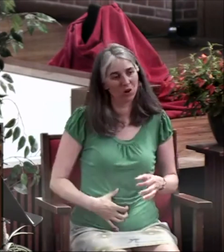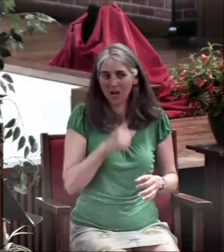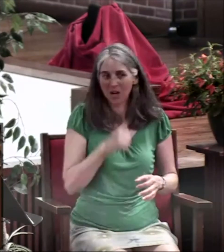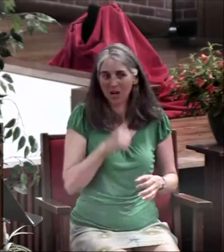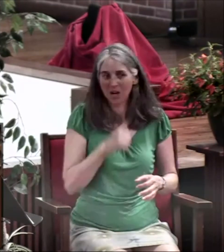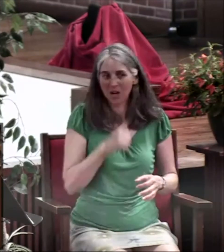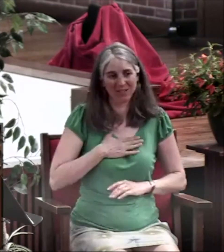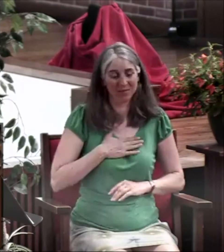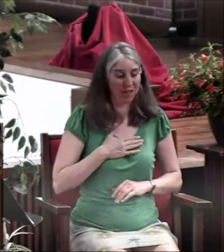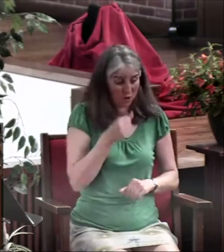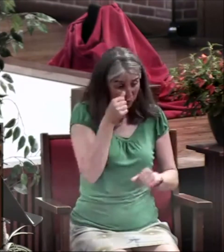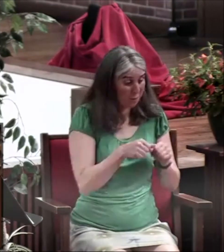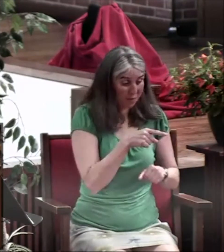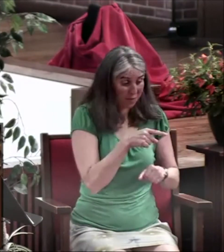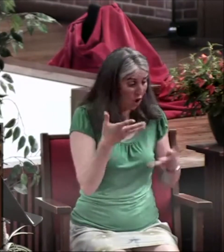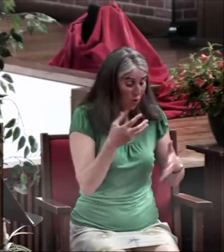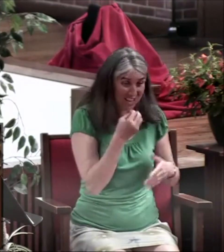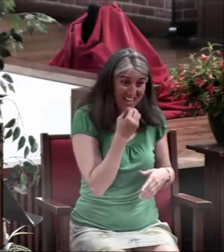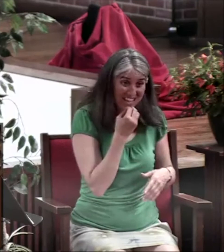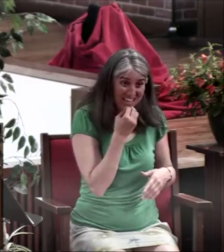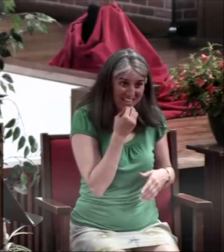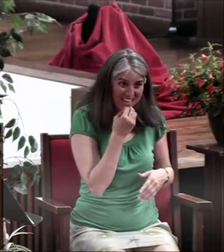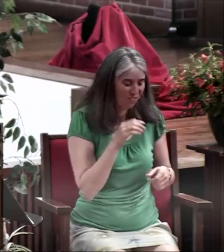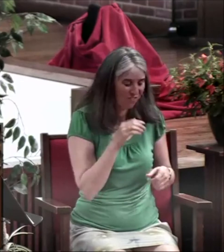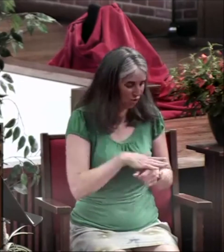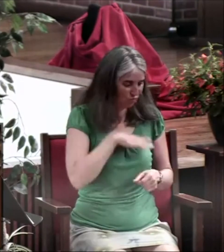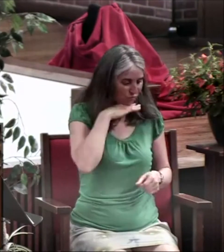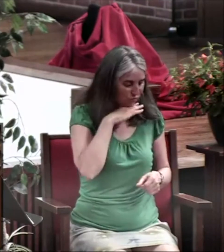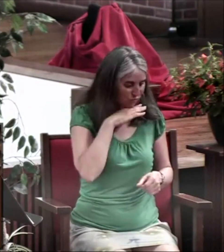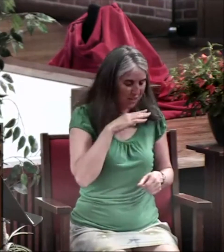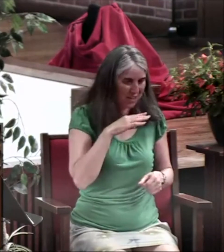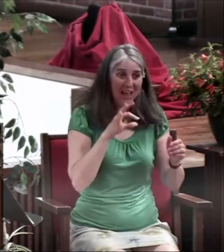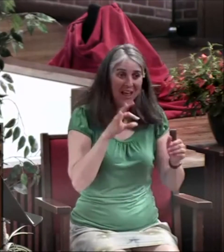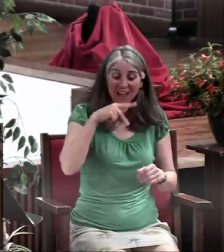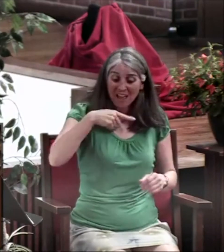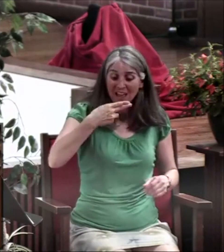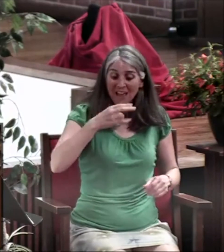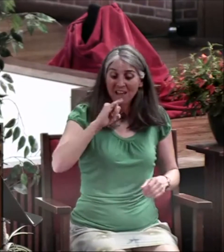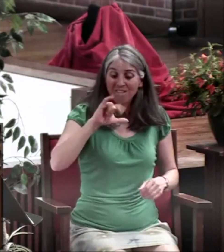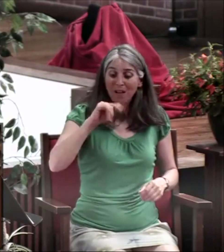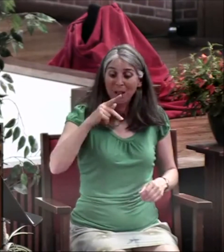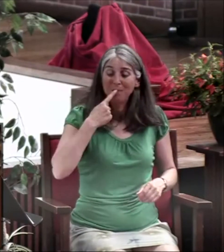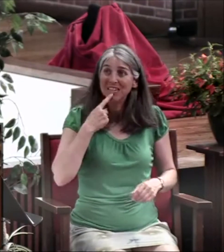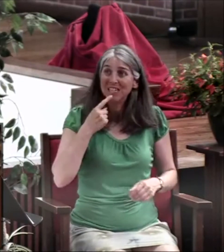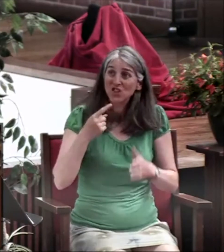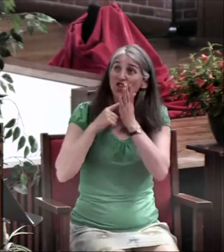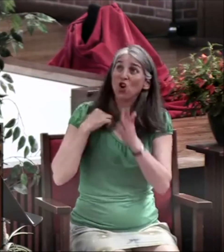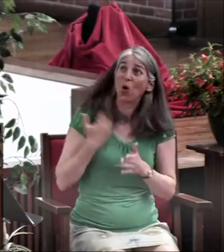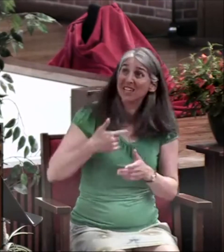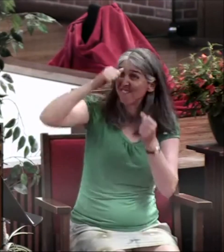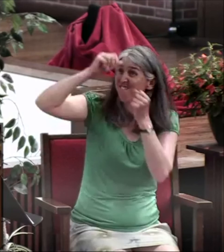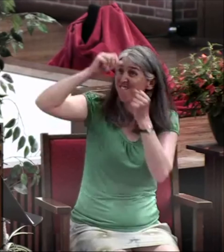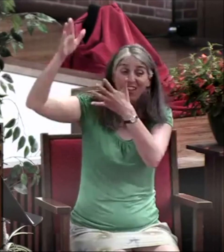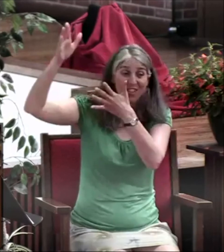stomachs. They've got a place of belonging. There they are. And Philip says, show us the Father. And now you and I,